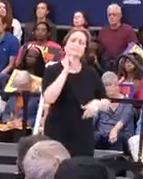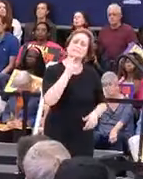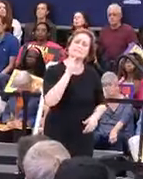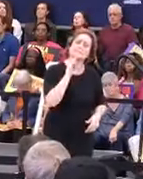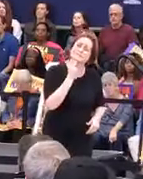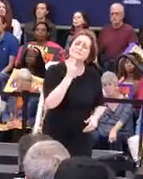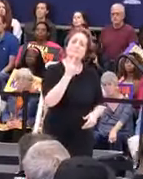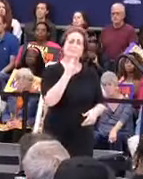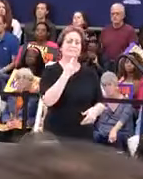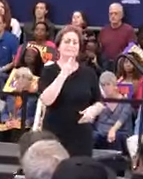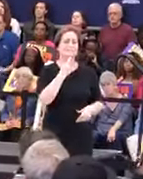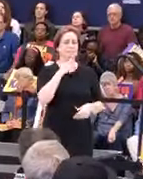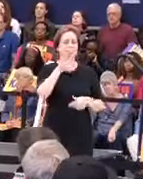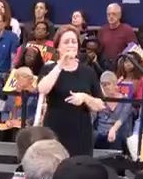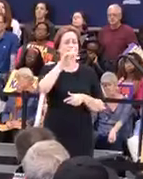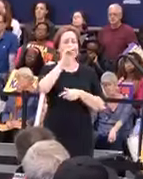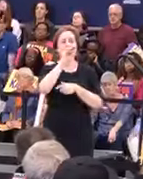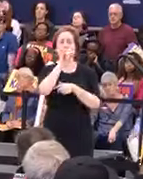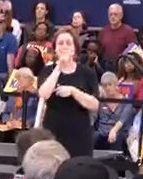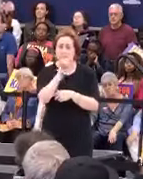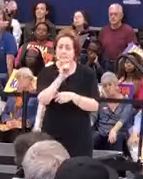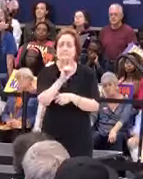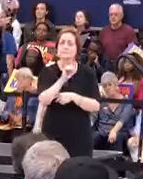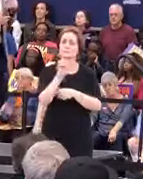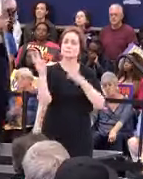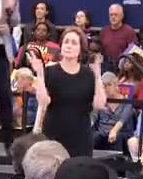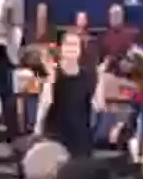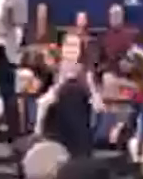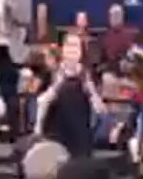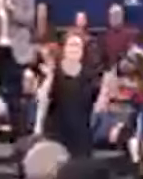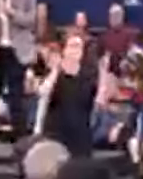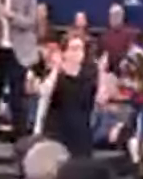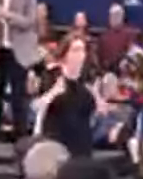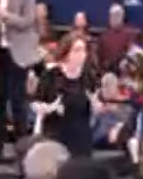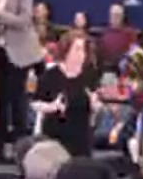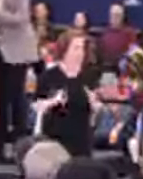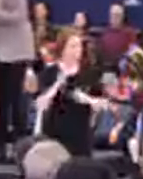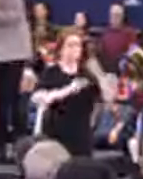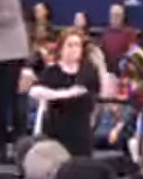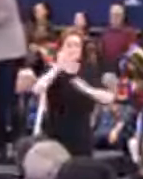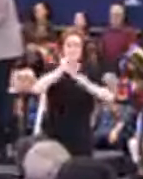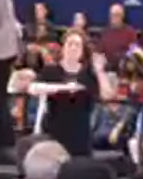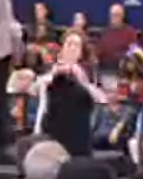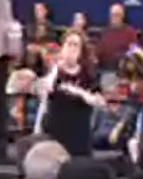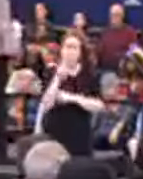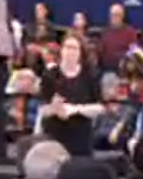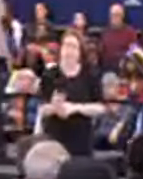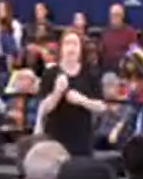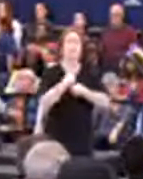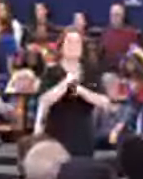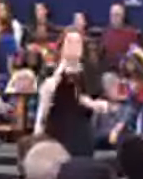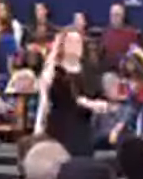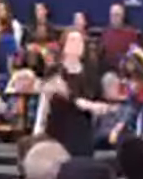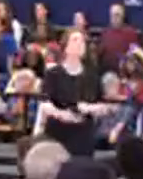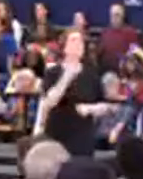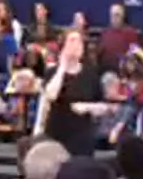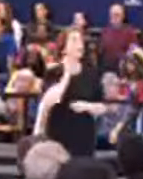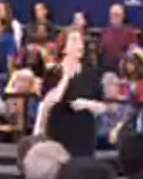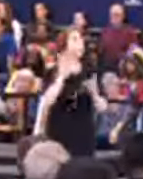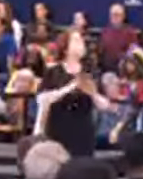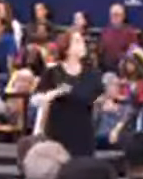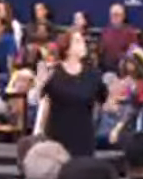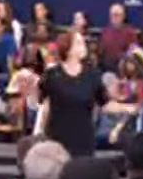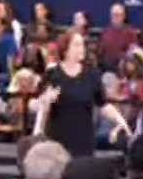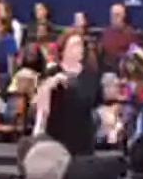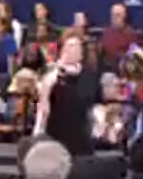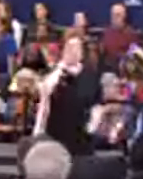of this climate crisis and take it on, understanding it is about building jobs and it is about creating a future for our children.